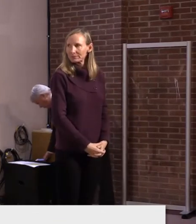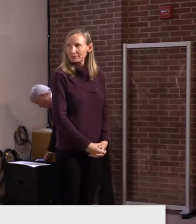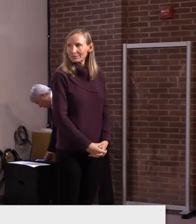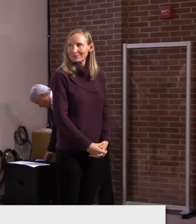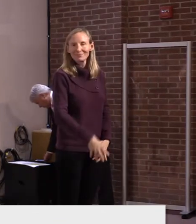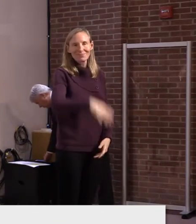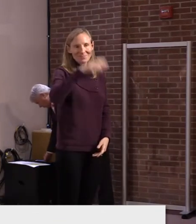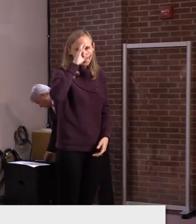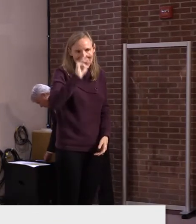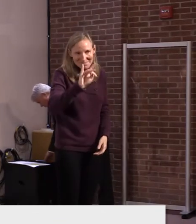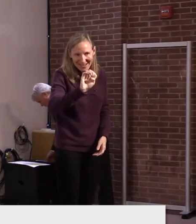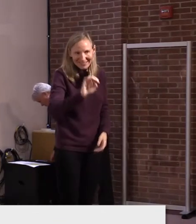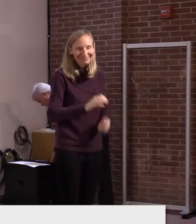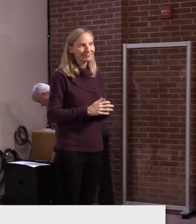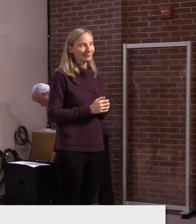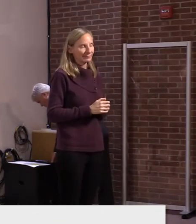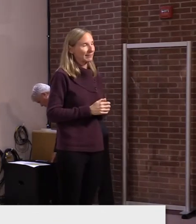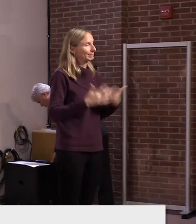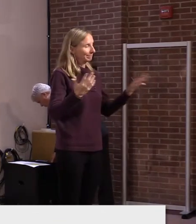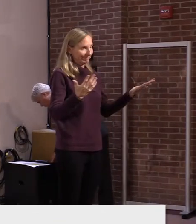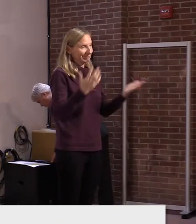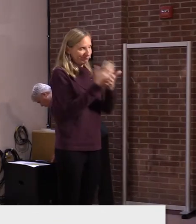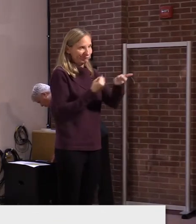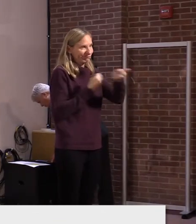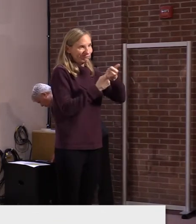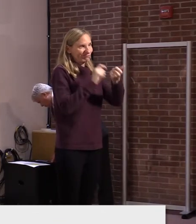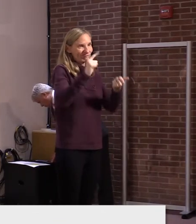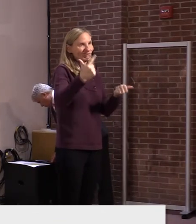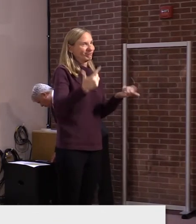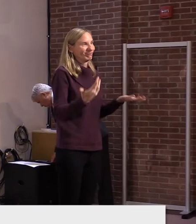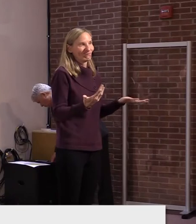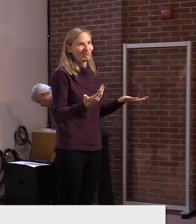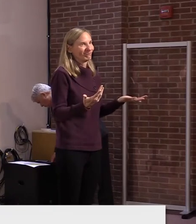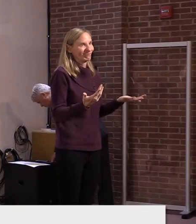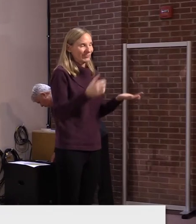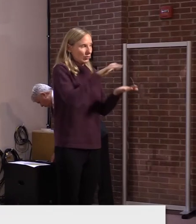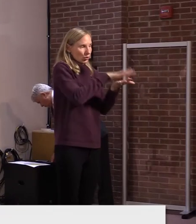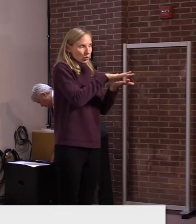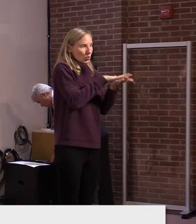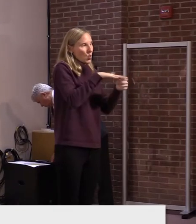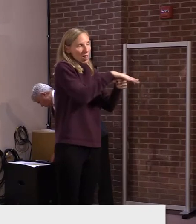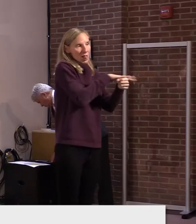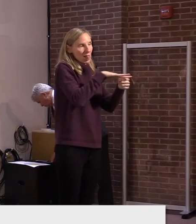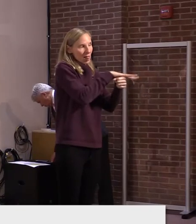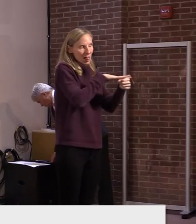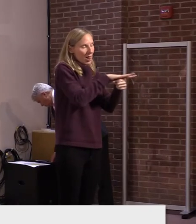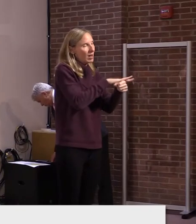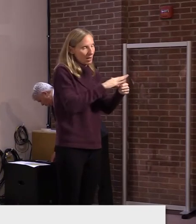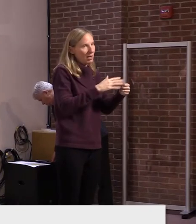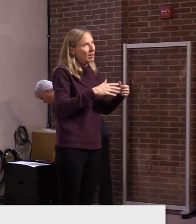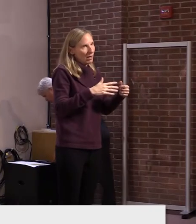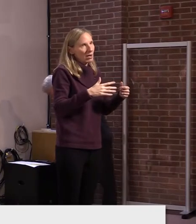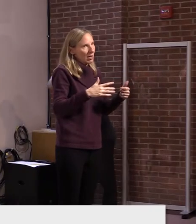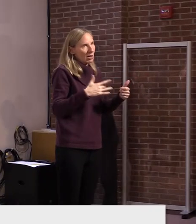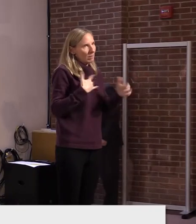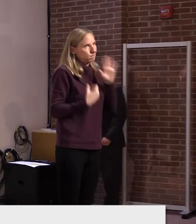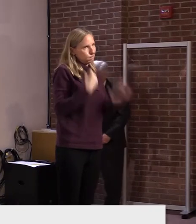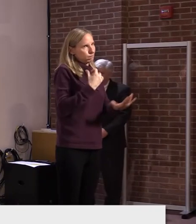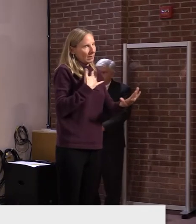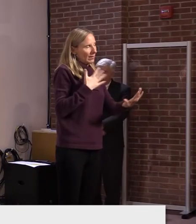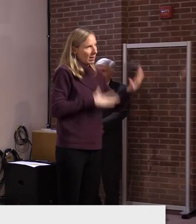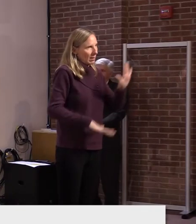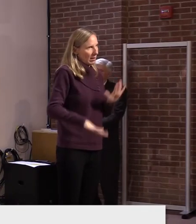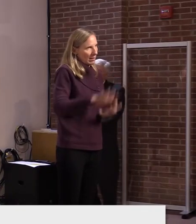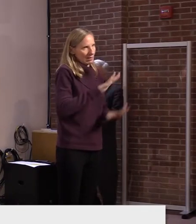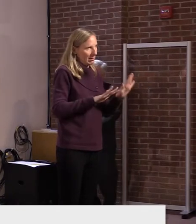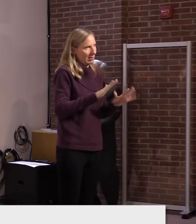Yeah, hi, Mike. I mean, to underscore that, definitely school districts feeling the shortages, what you